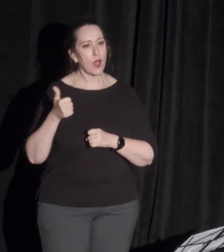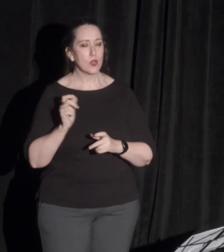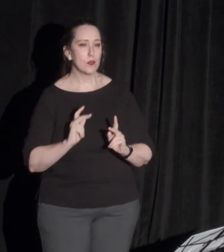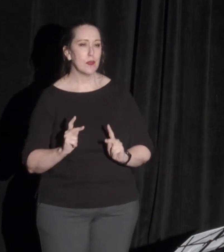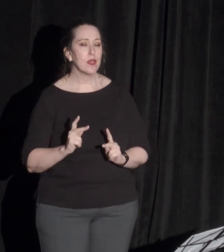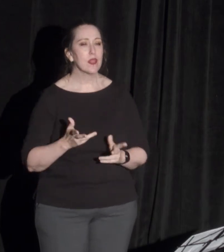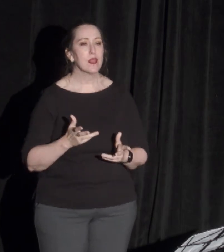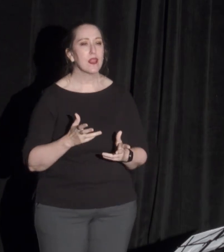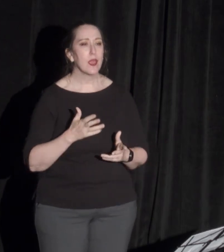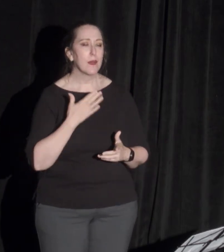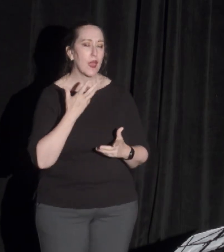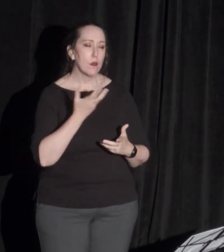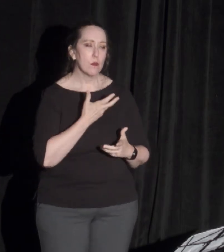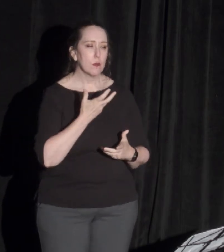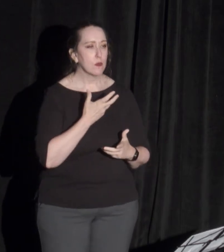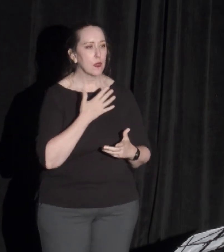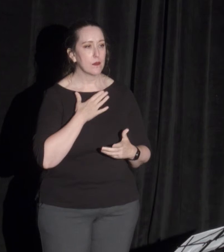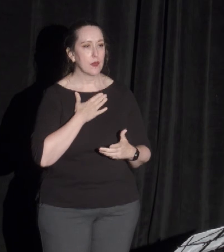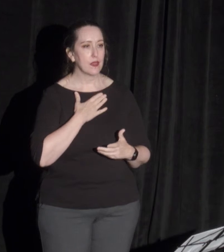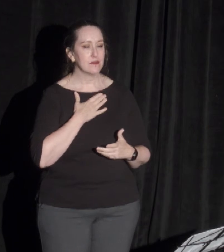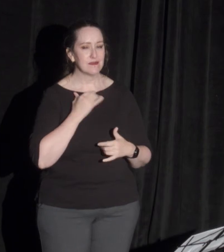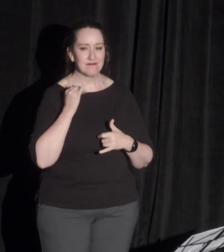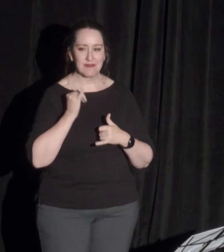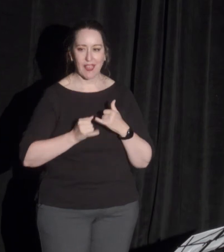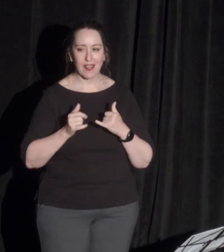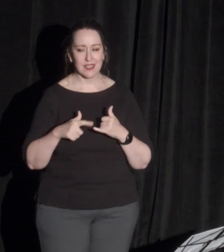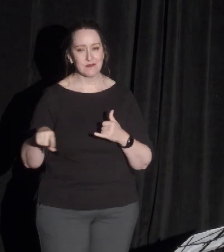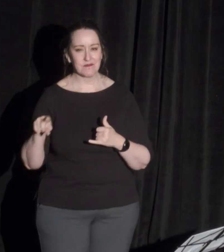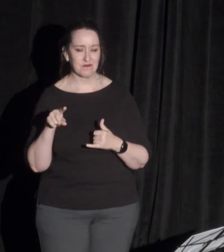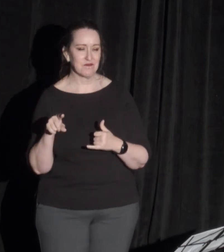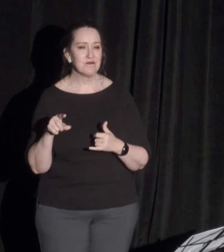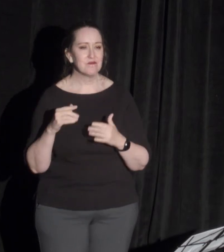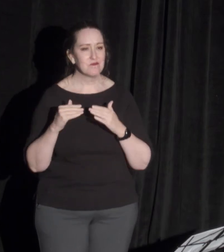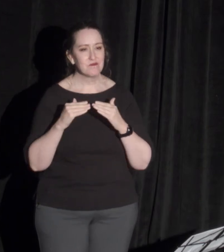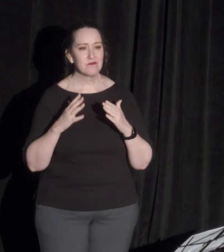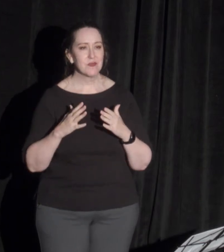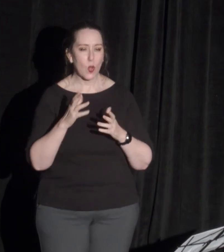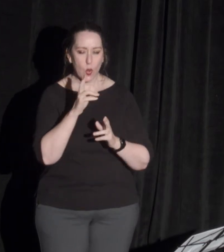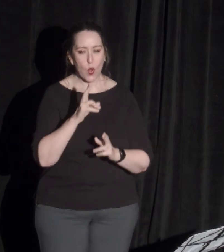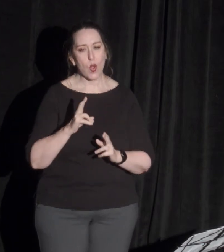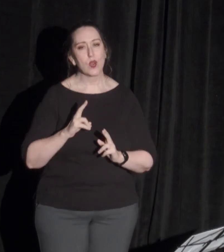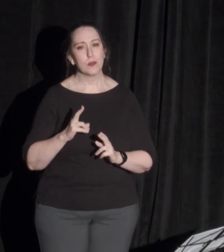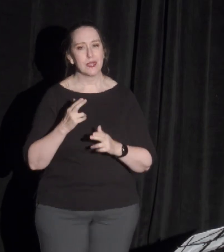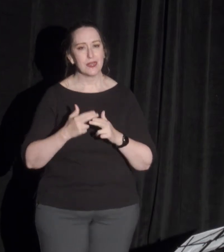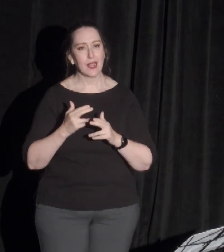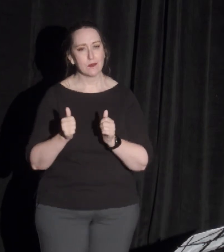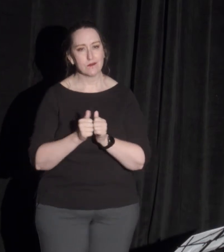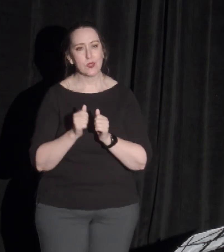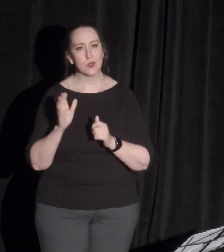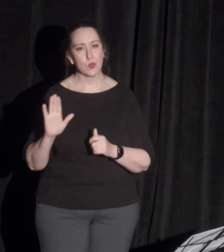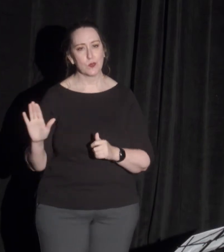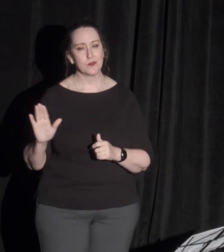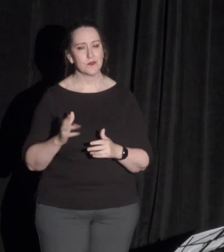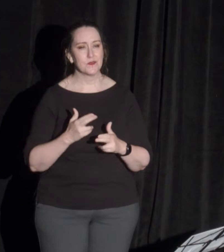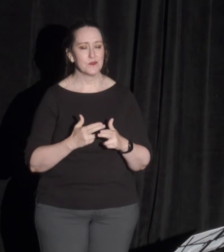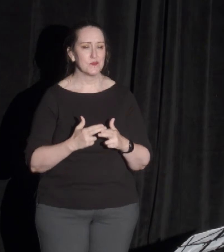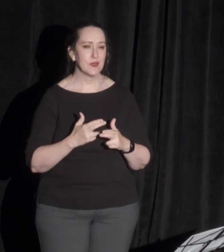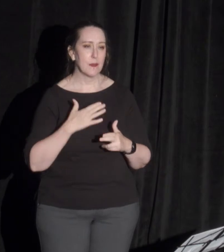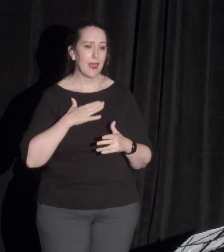my incredible fellow finalists, what an honor just to be named alongside you. To my family and my